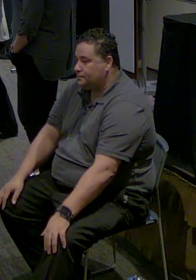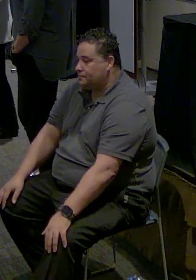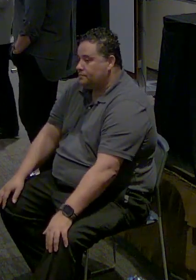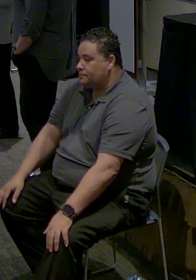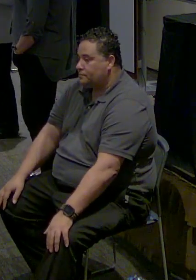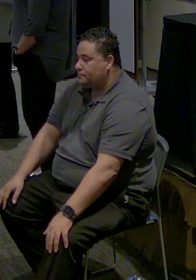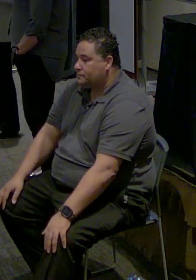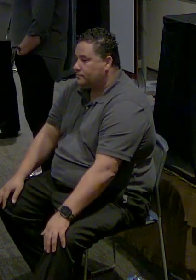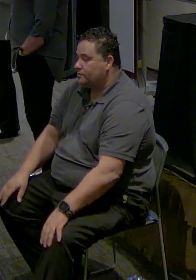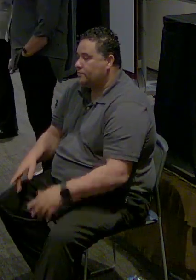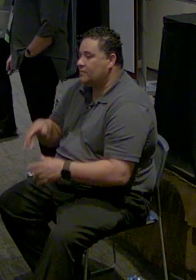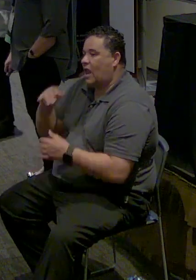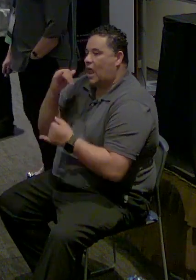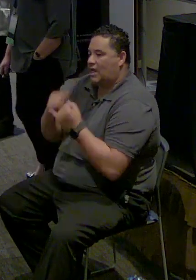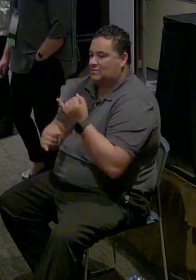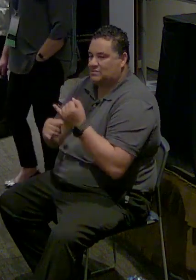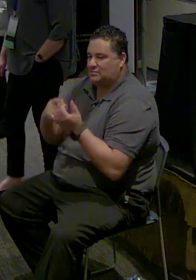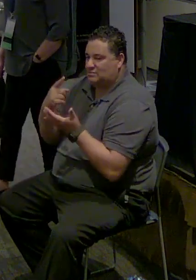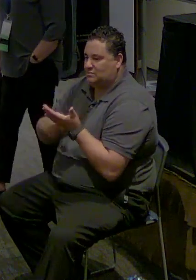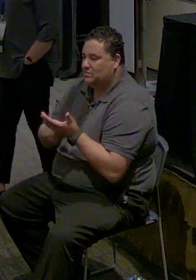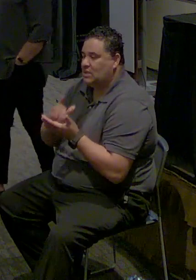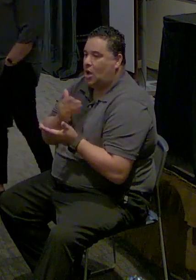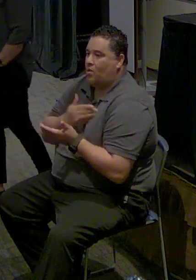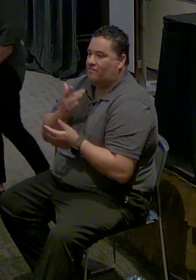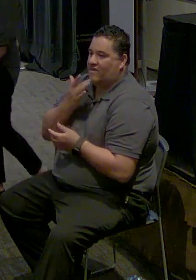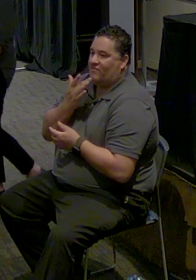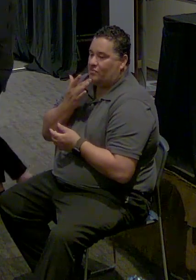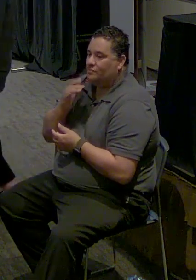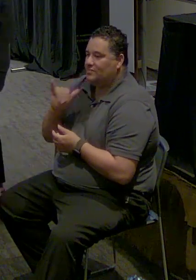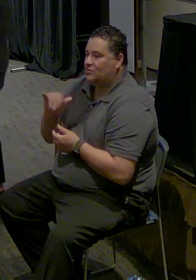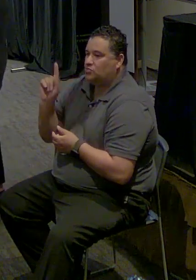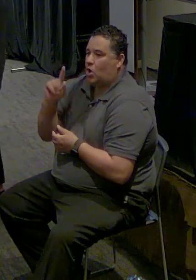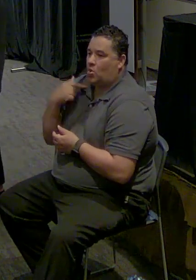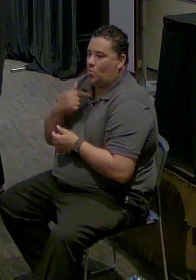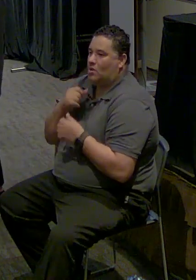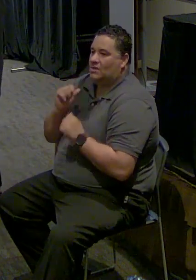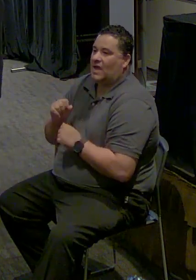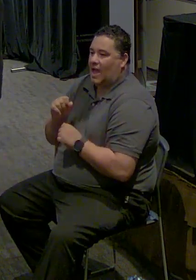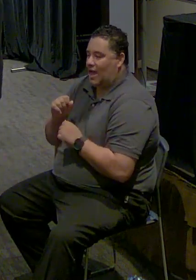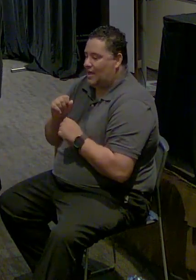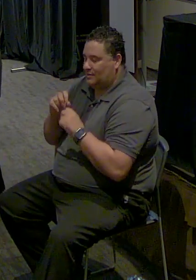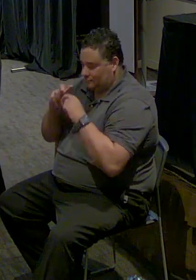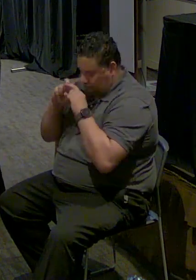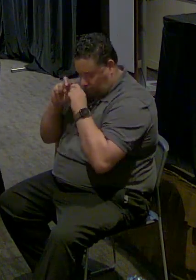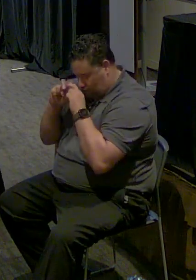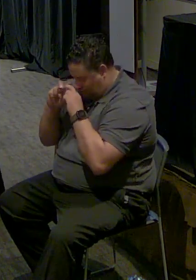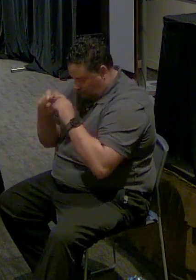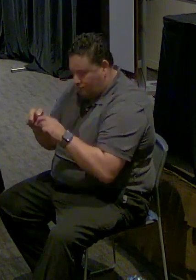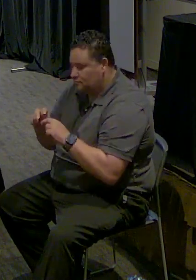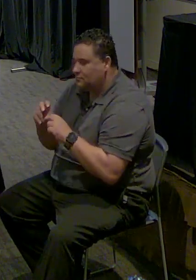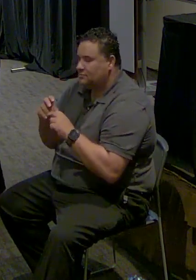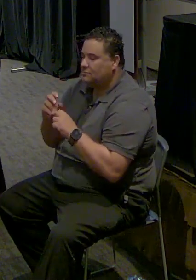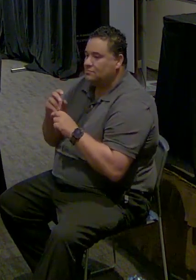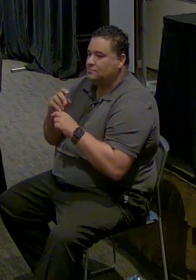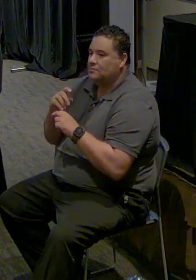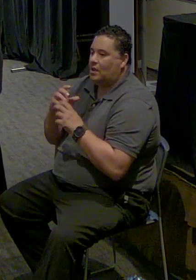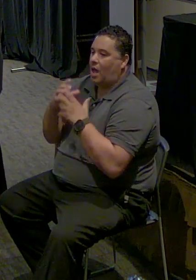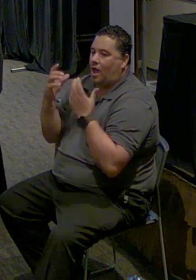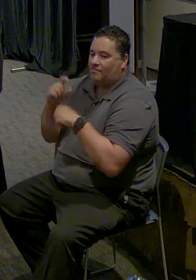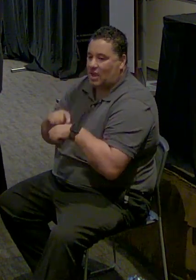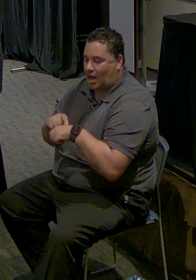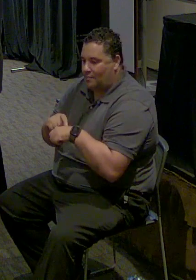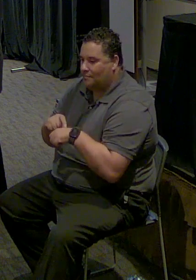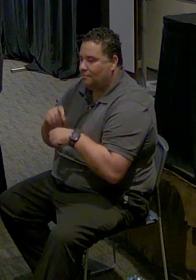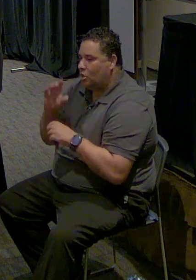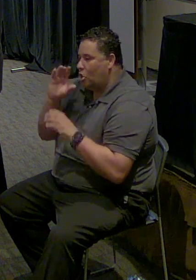So the last one that we want to talk about is our favorite, and this is where we really can get down in the weeds and spend a lot of time looking